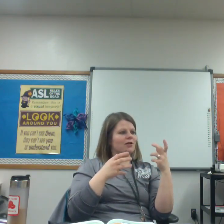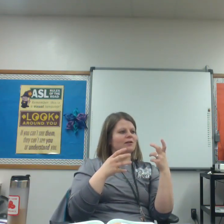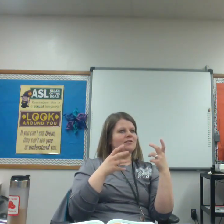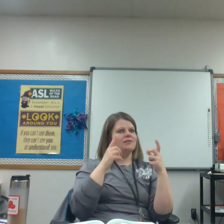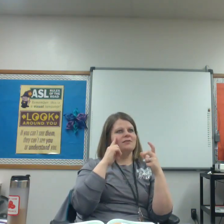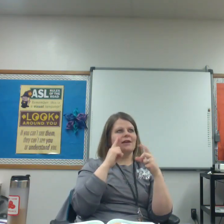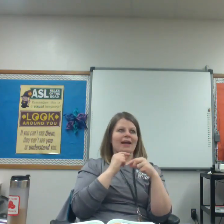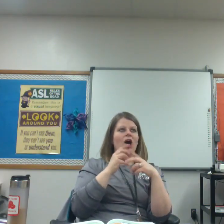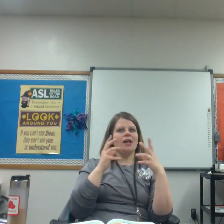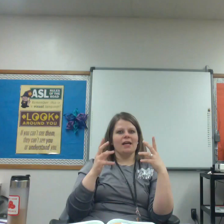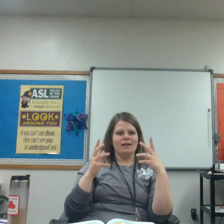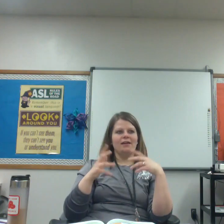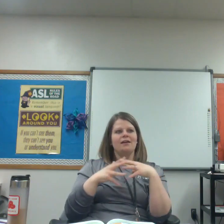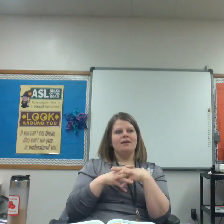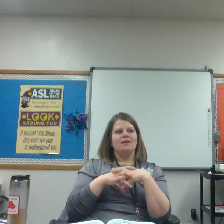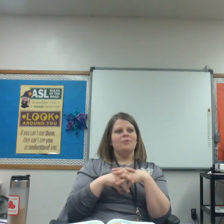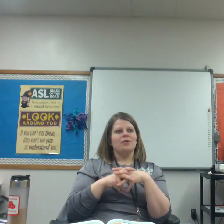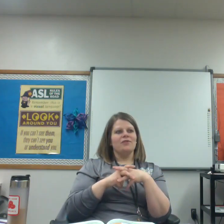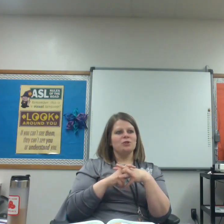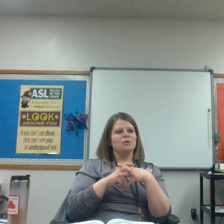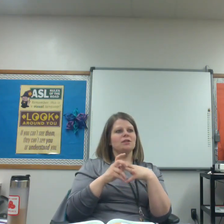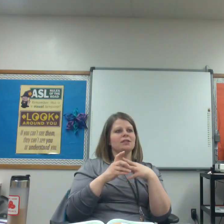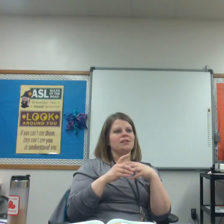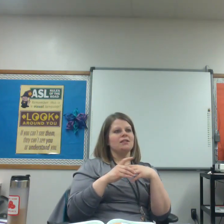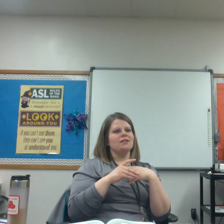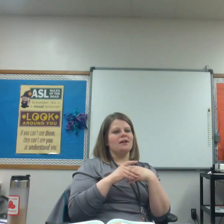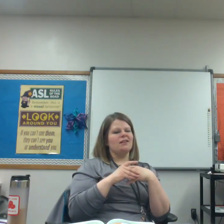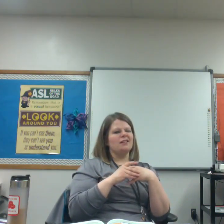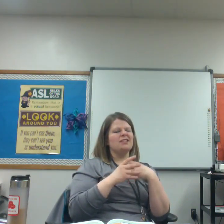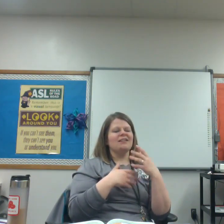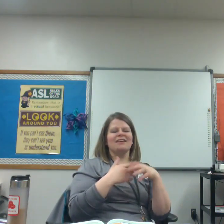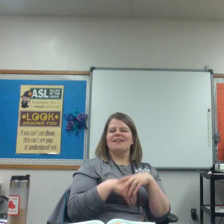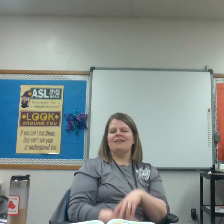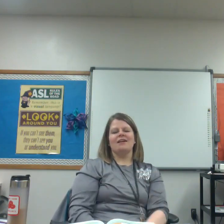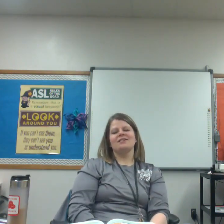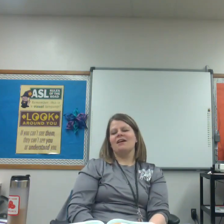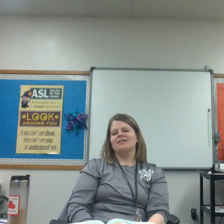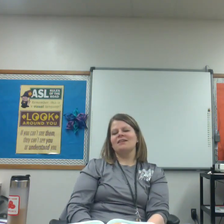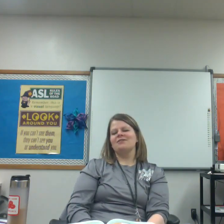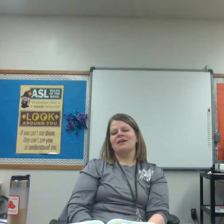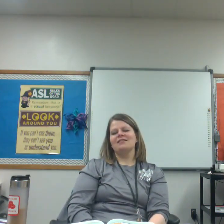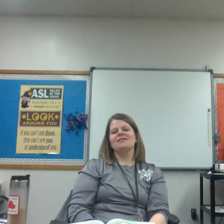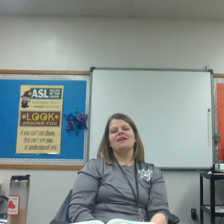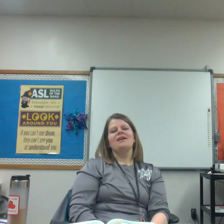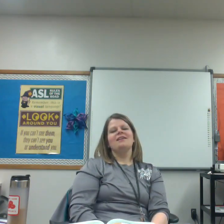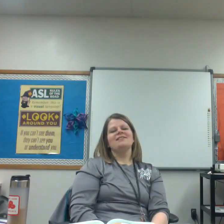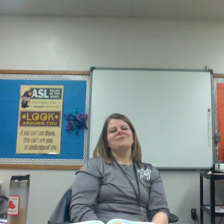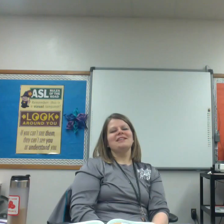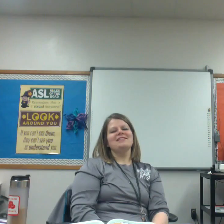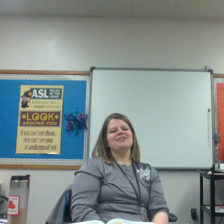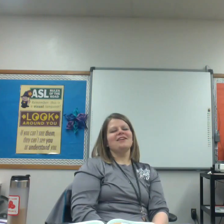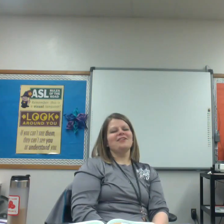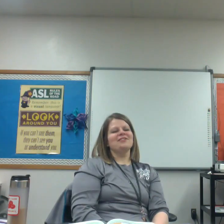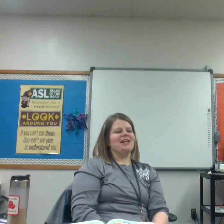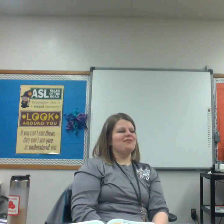more iconic, more visually. I cannot talk today, you guys. It's easier to understand